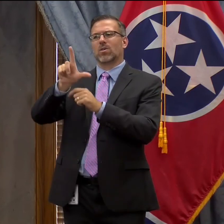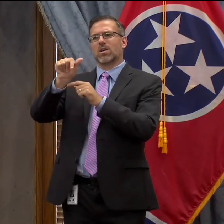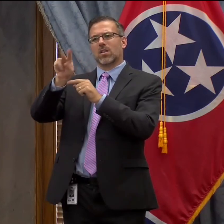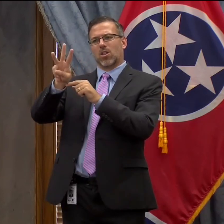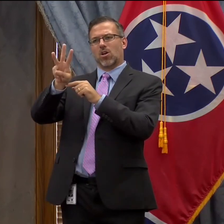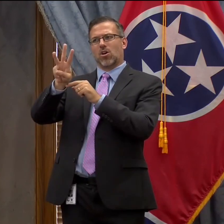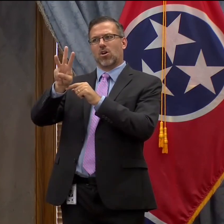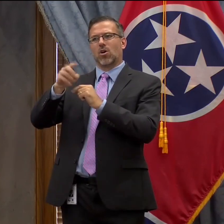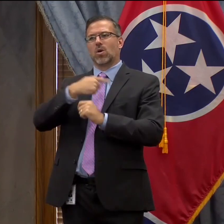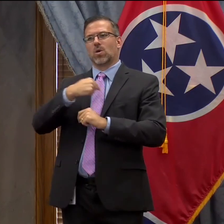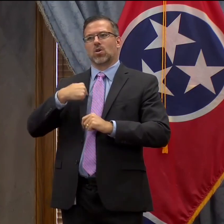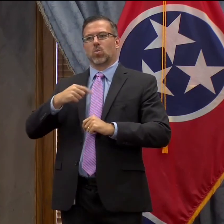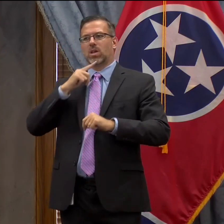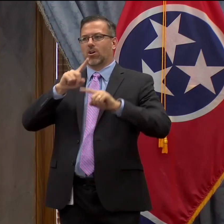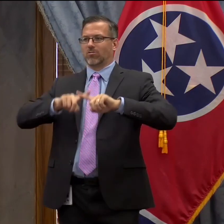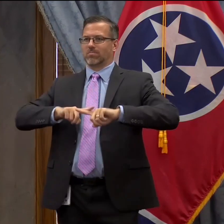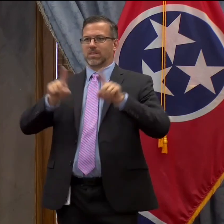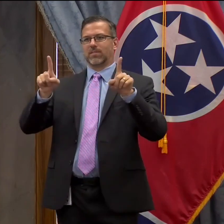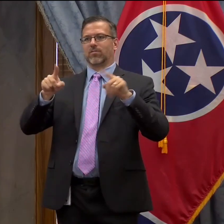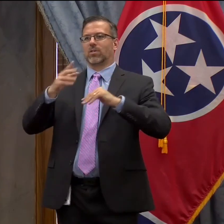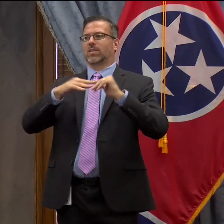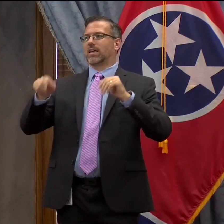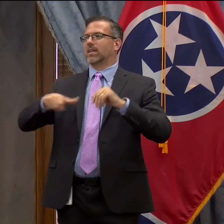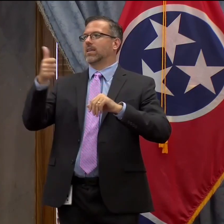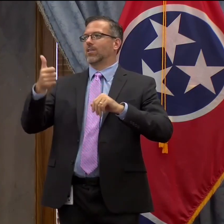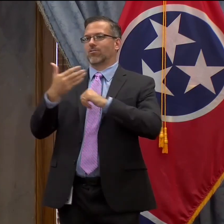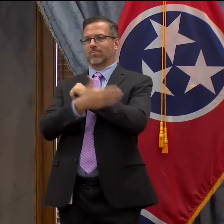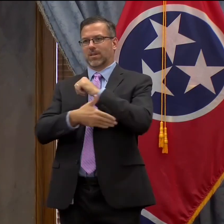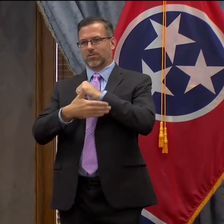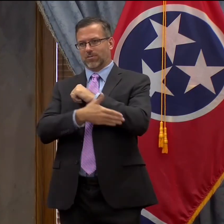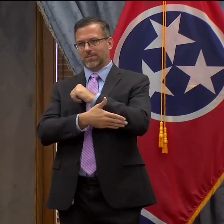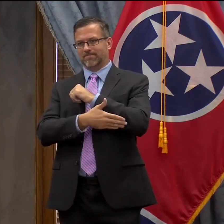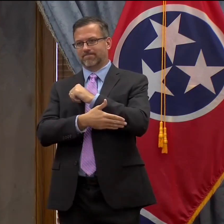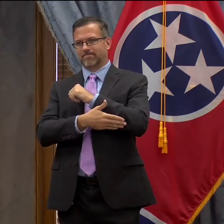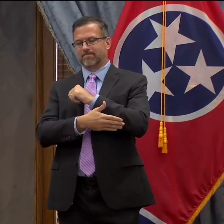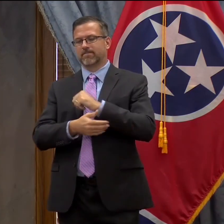nation. And the Constitution